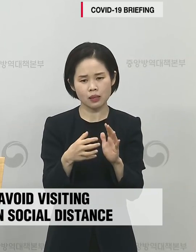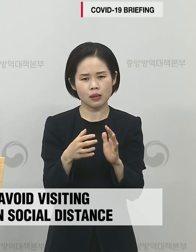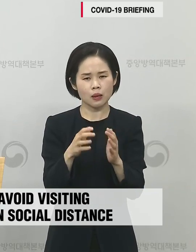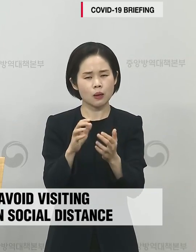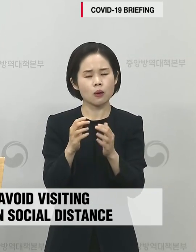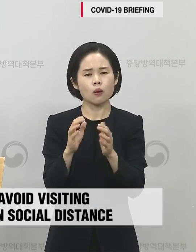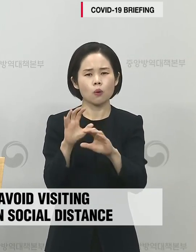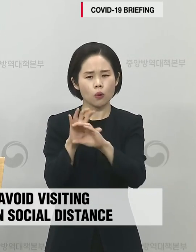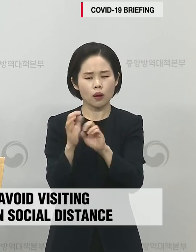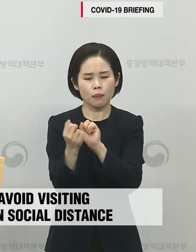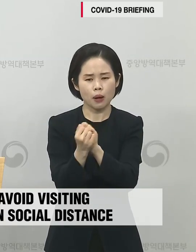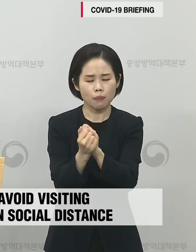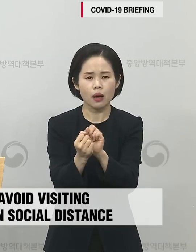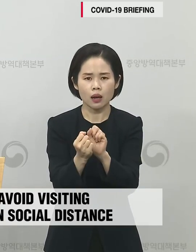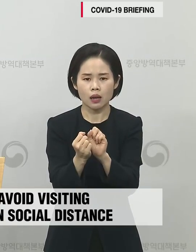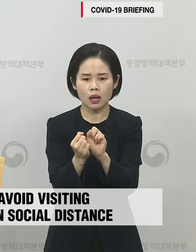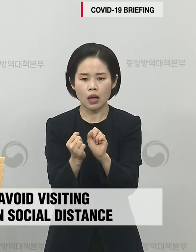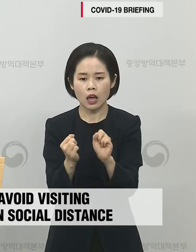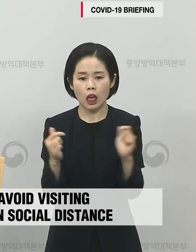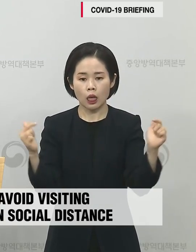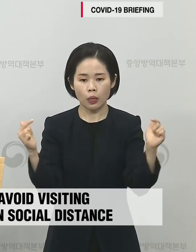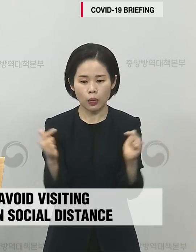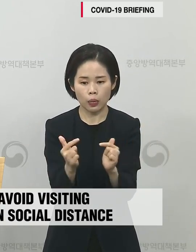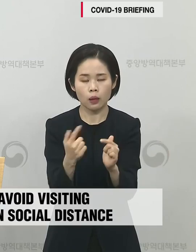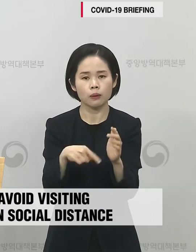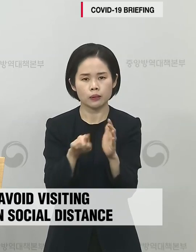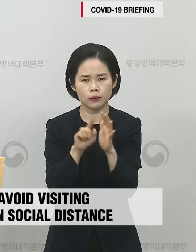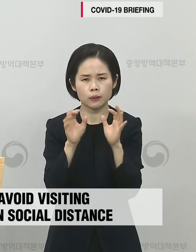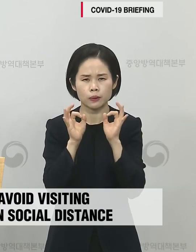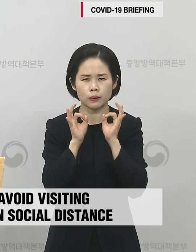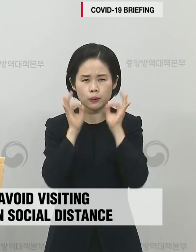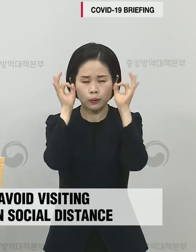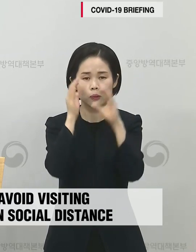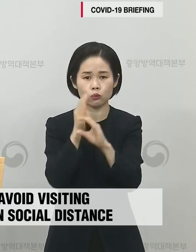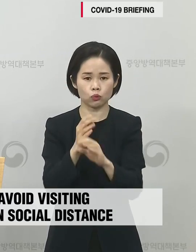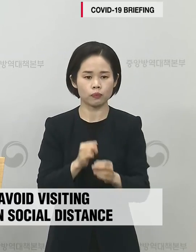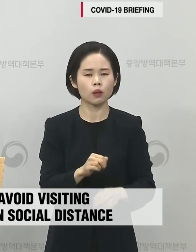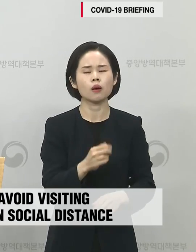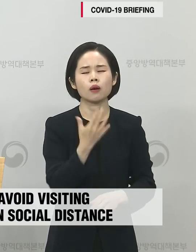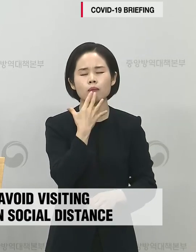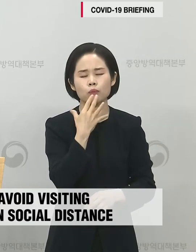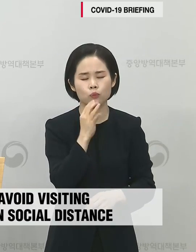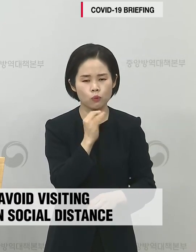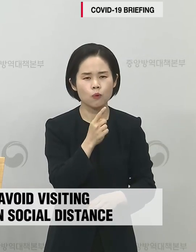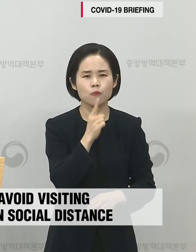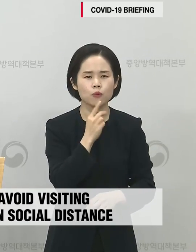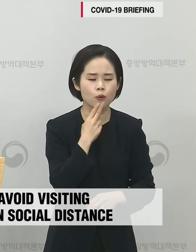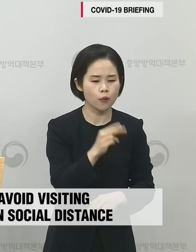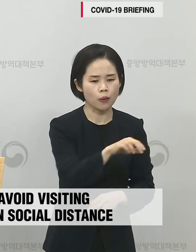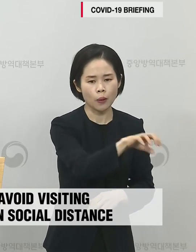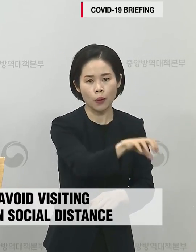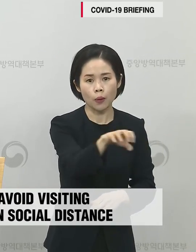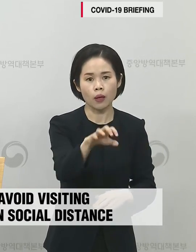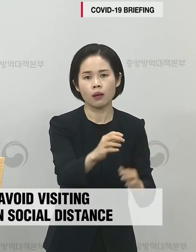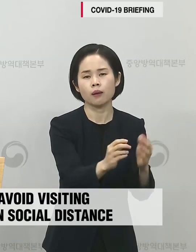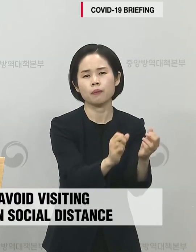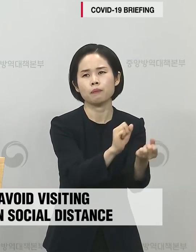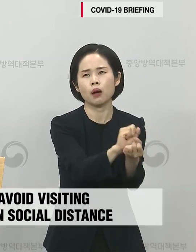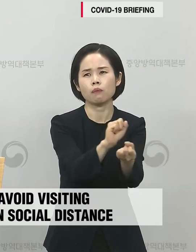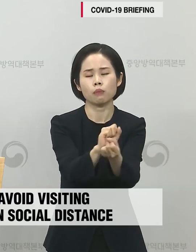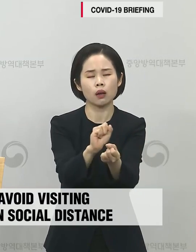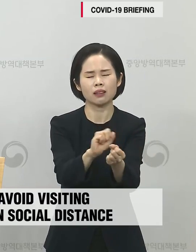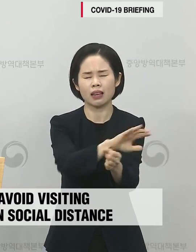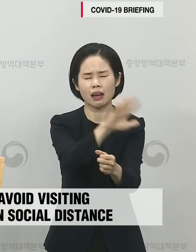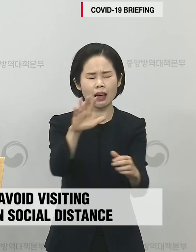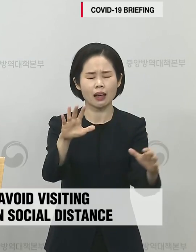to control and manage the COVID-19. So this detainment or containment measure is a goal that we have